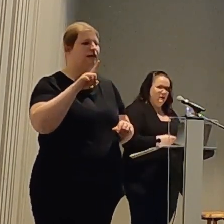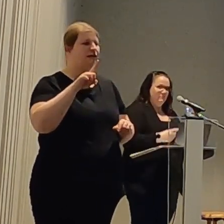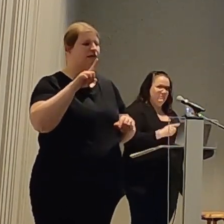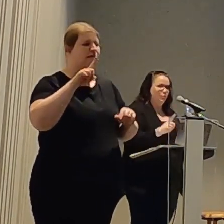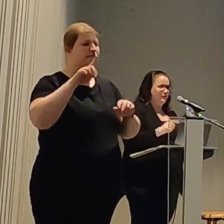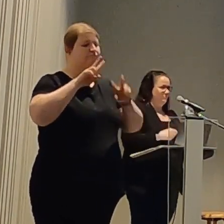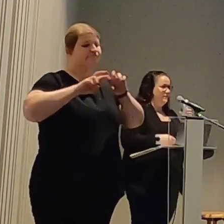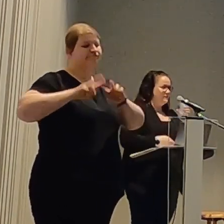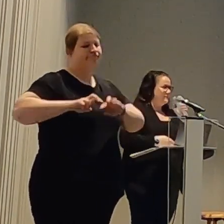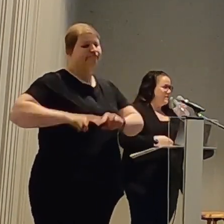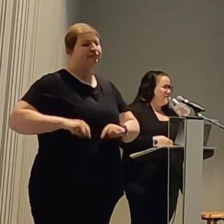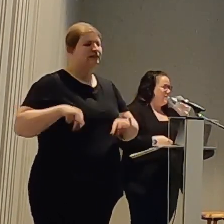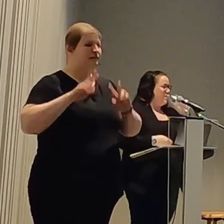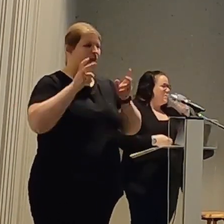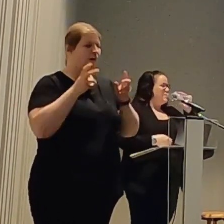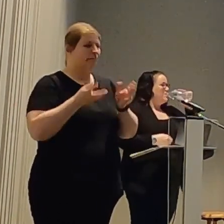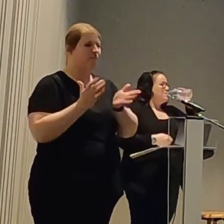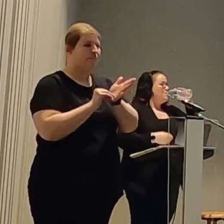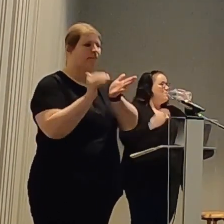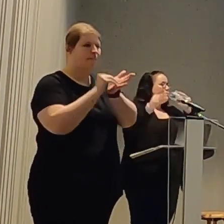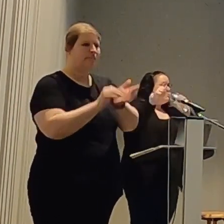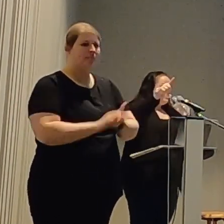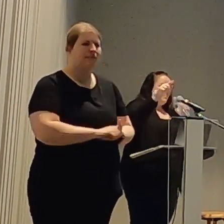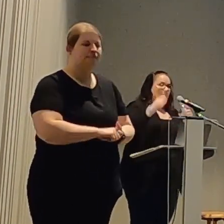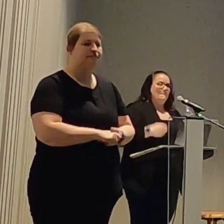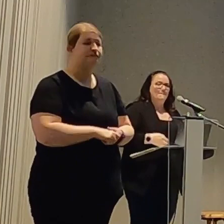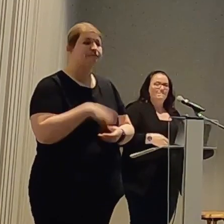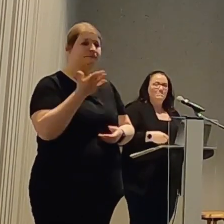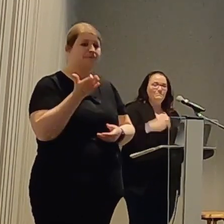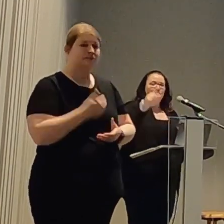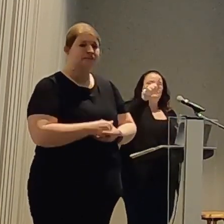theme more than once.